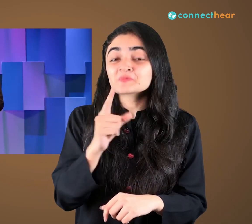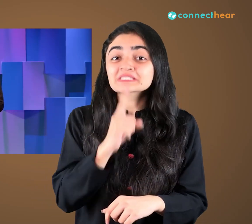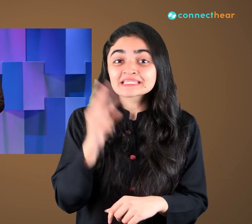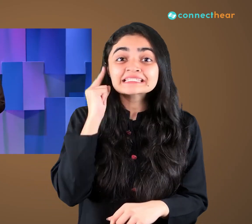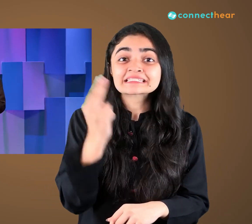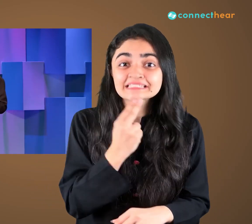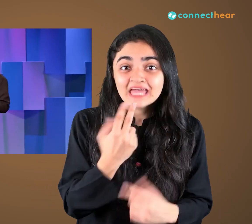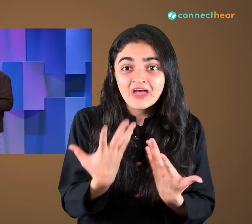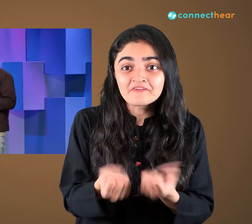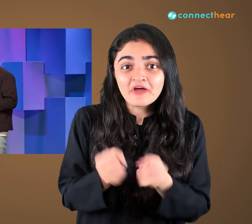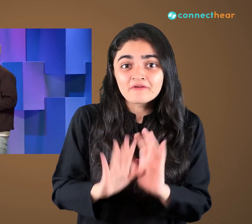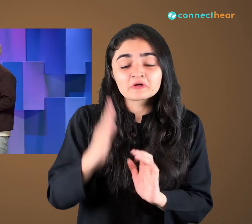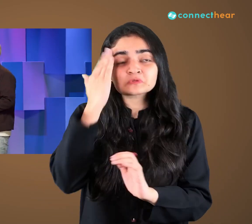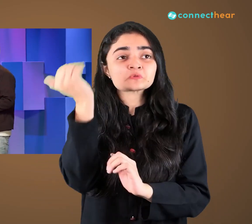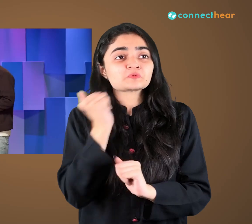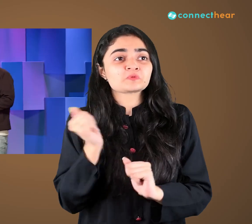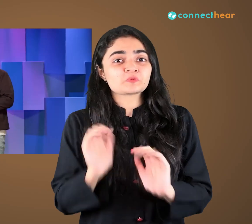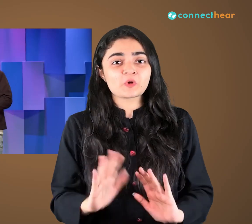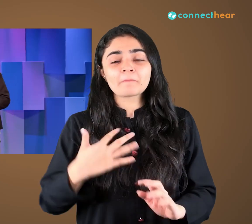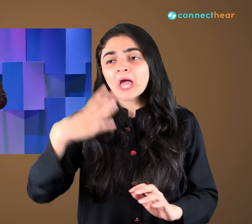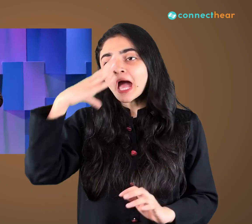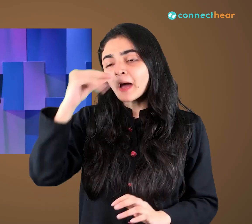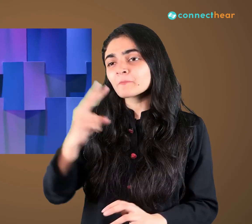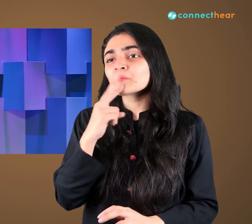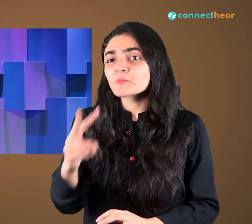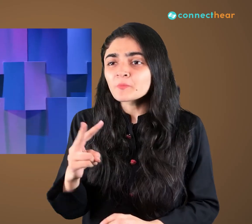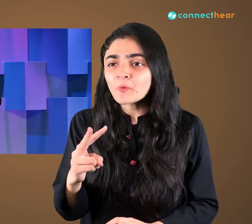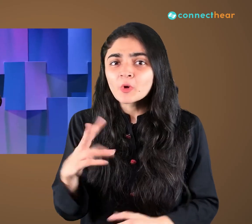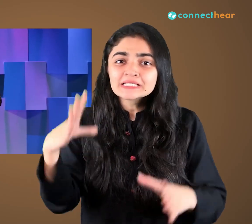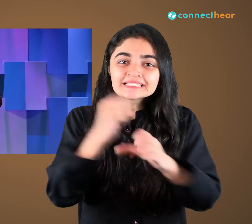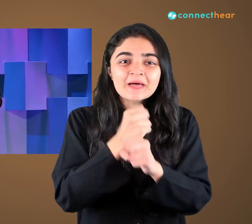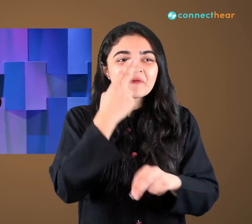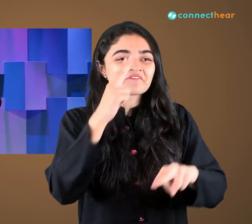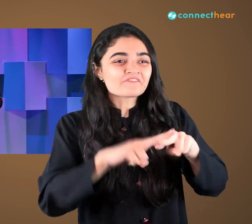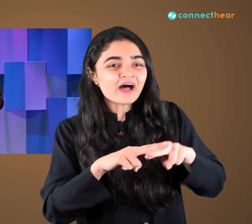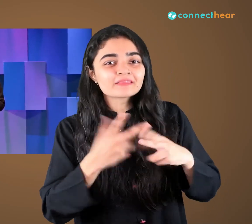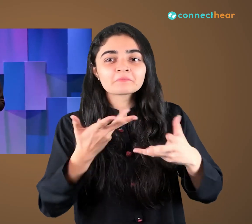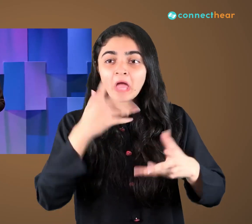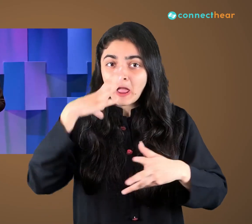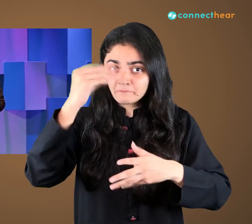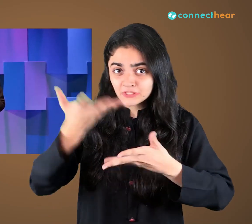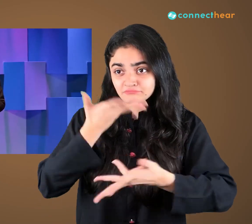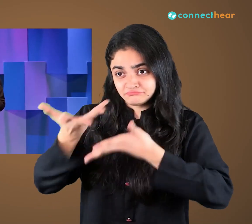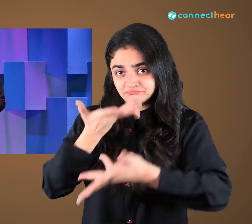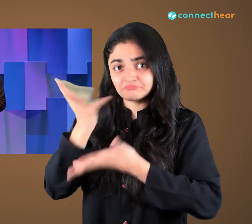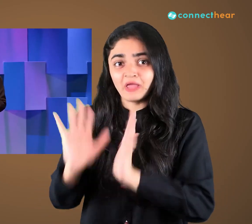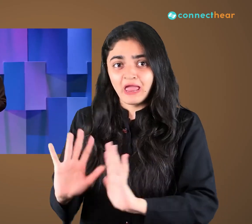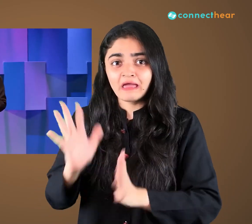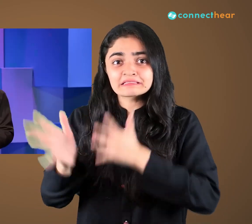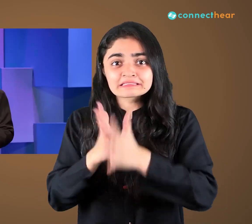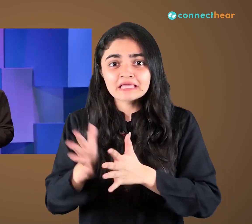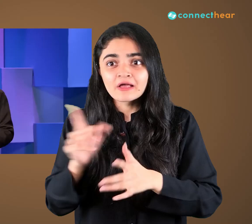No, my parents are really deaf. You guys can relax. And I've told my mom all of these jokes.